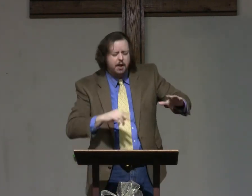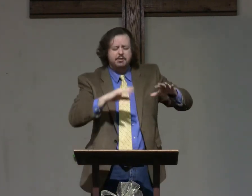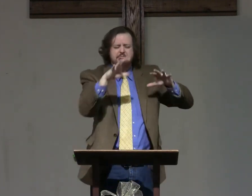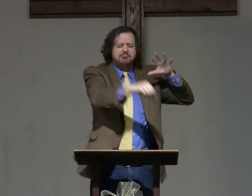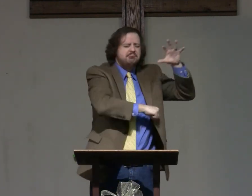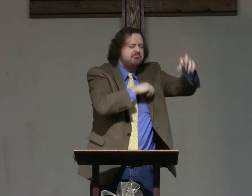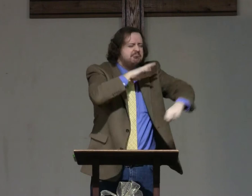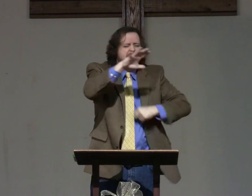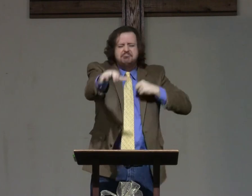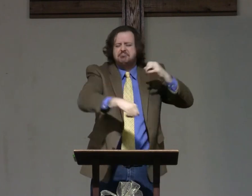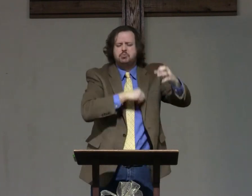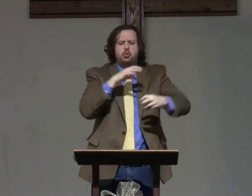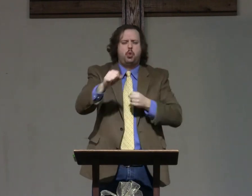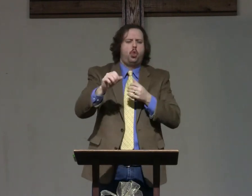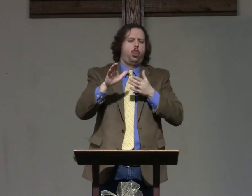all the baby boys